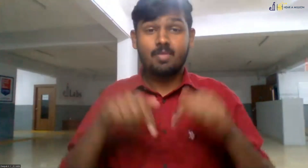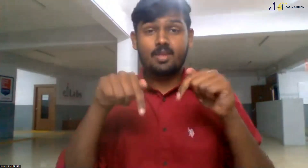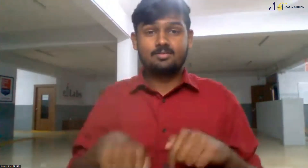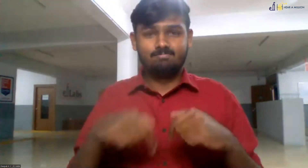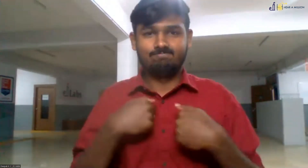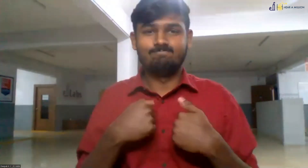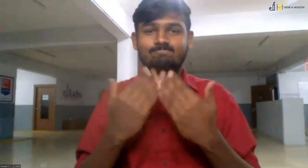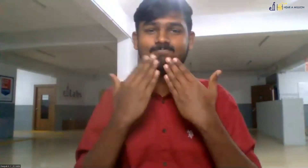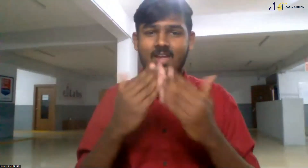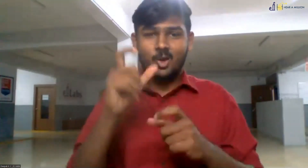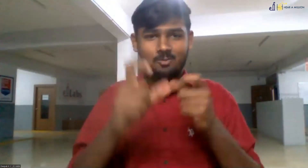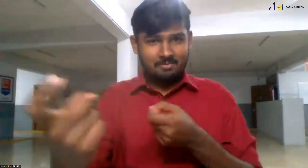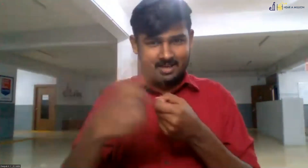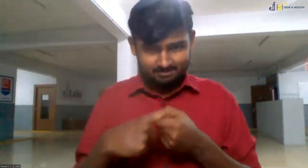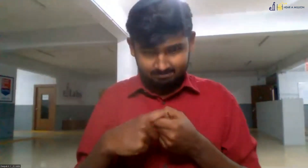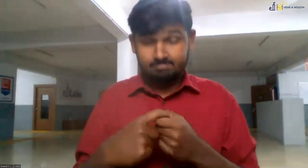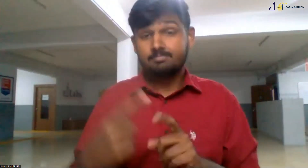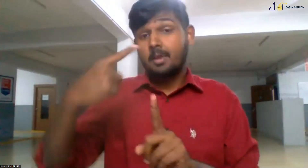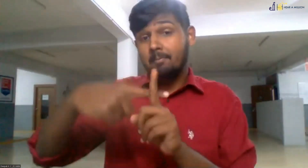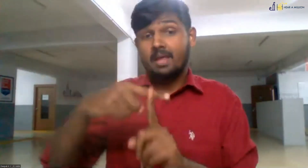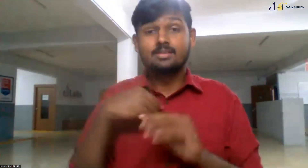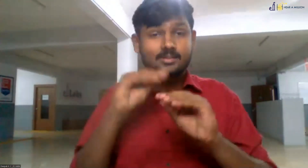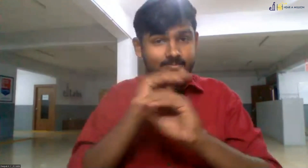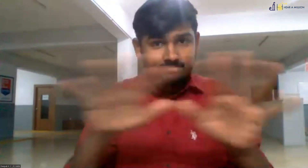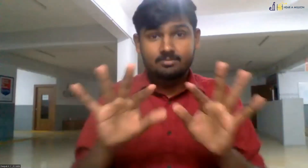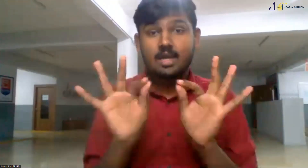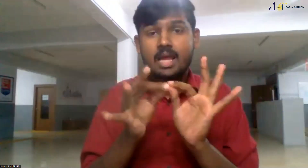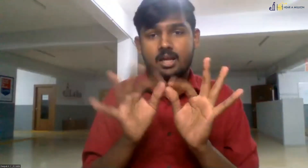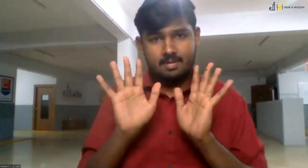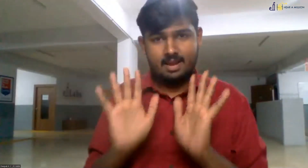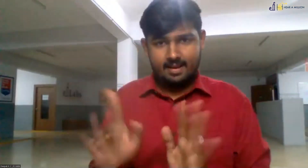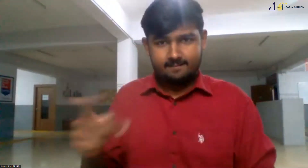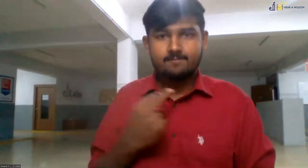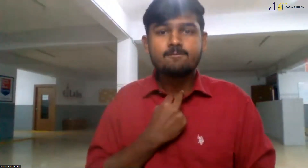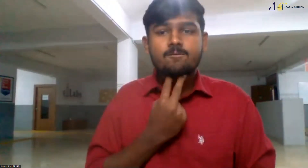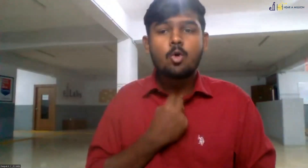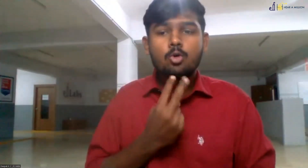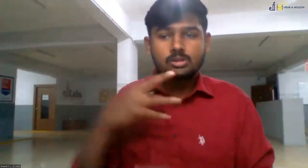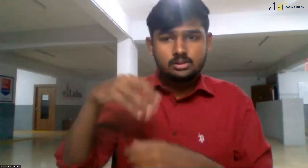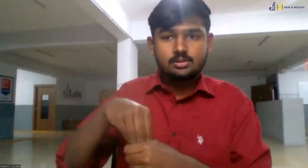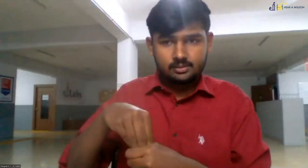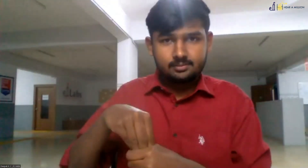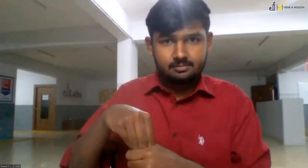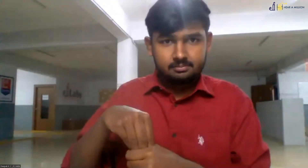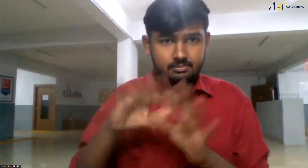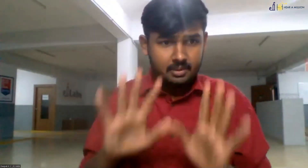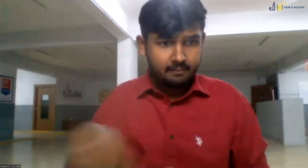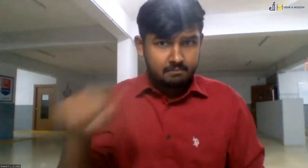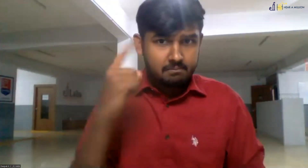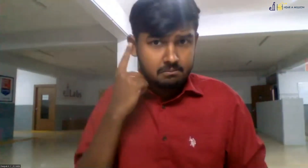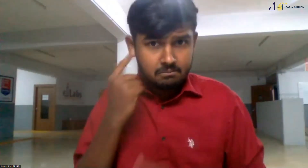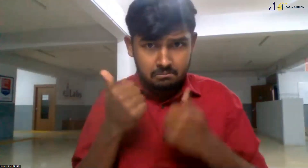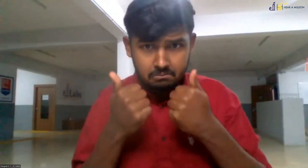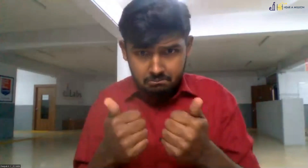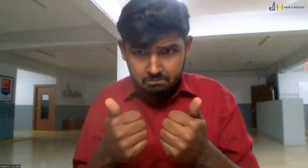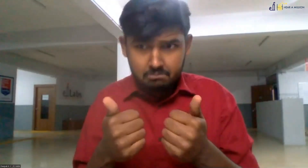and that's how you will get the help also while you will be planning your trip. So we have the Indian Sign Language